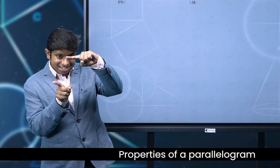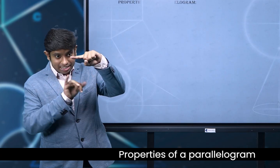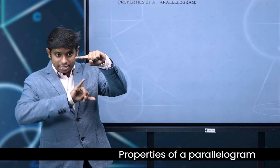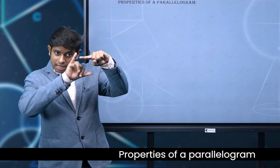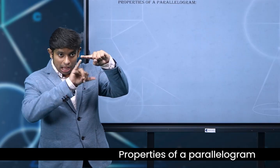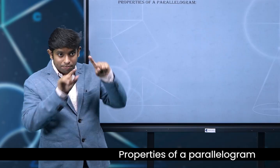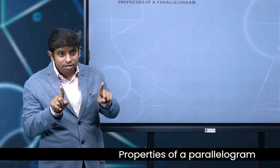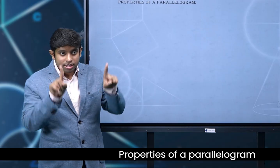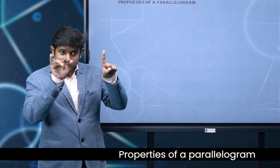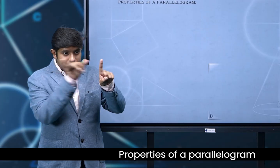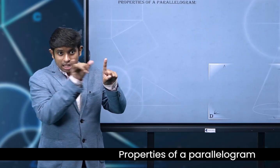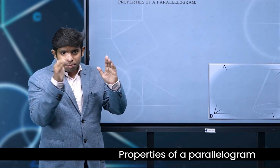of a parallelogram.